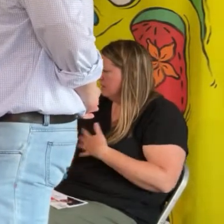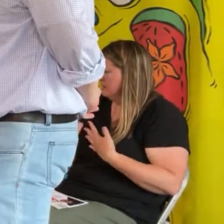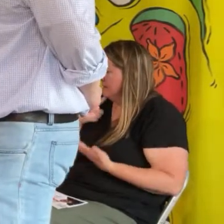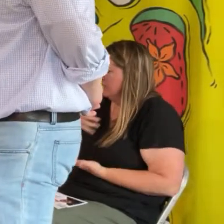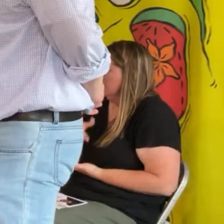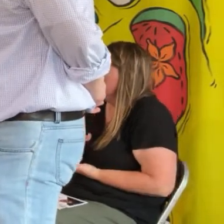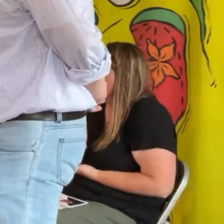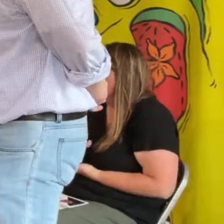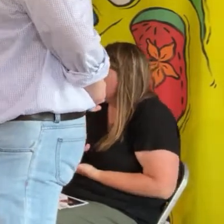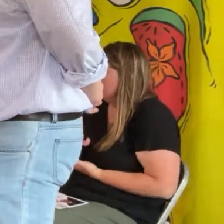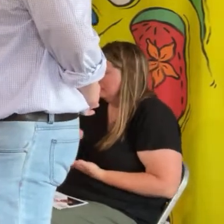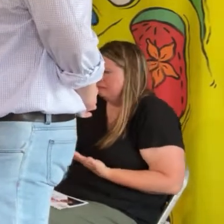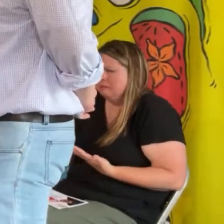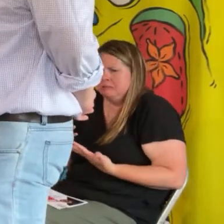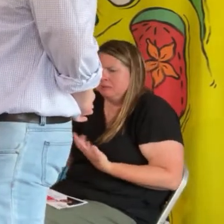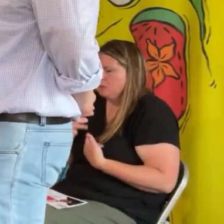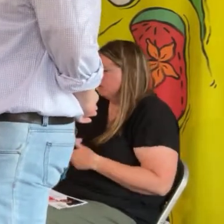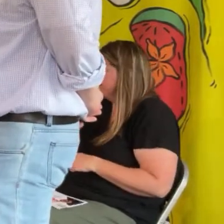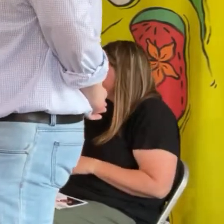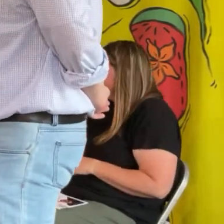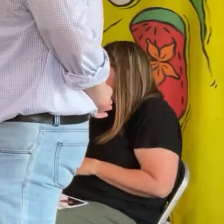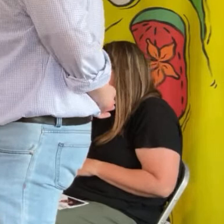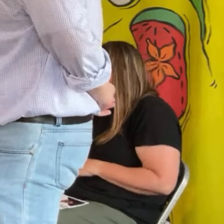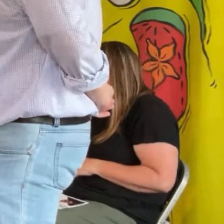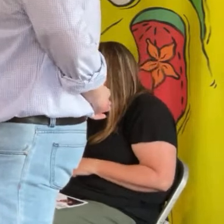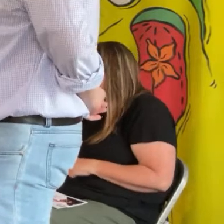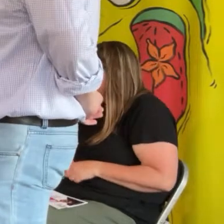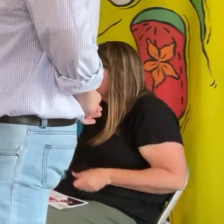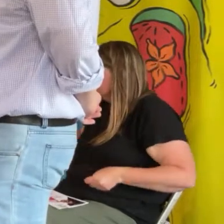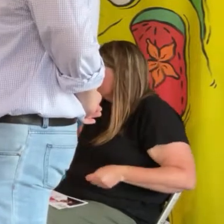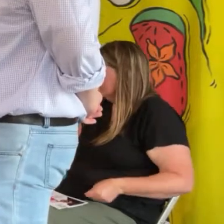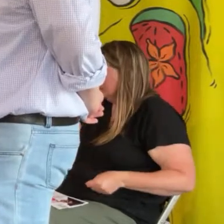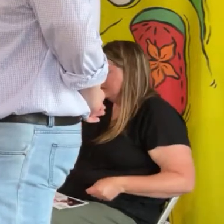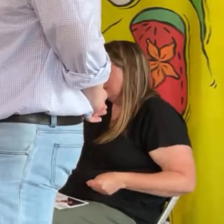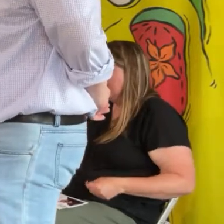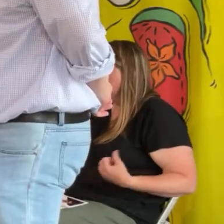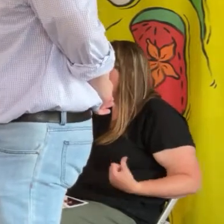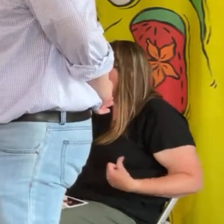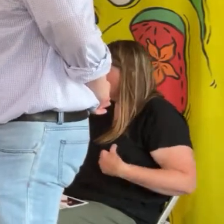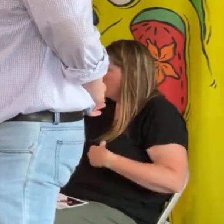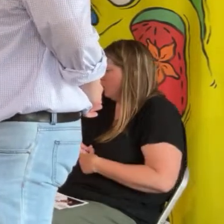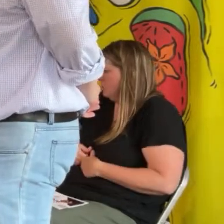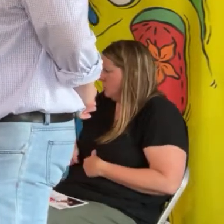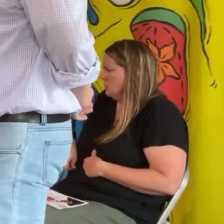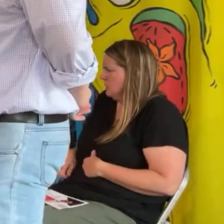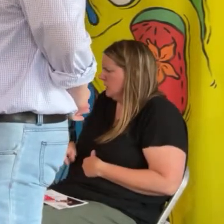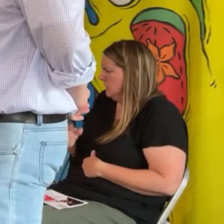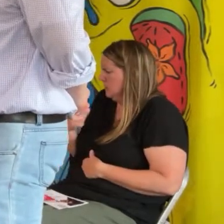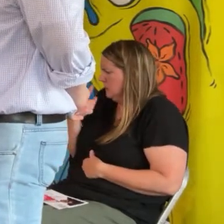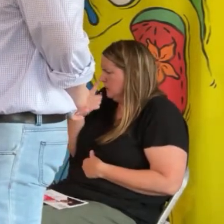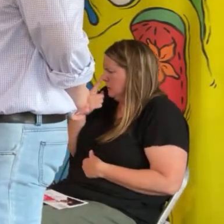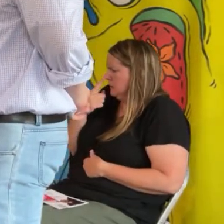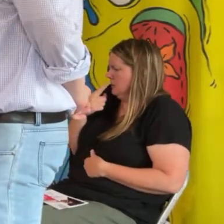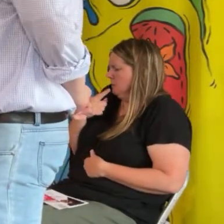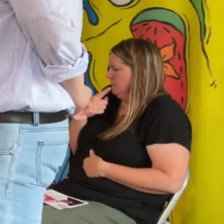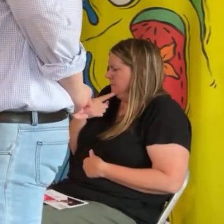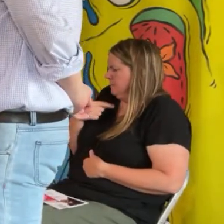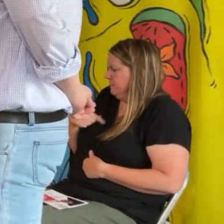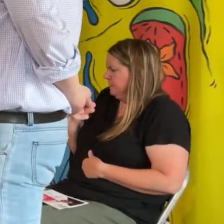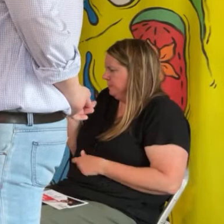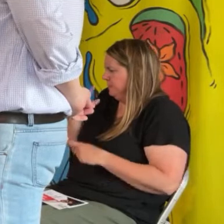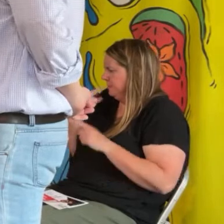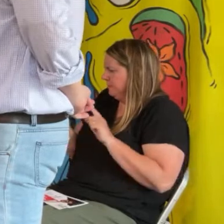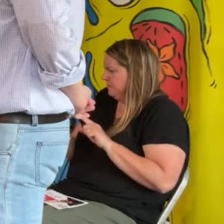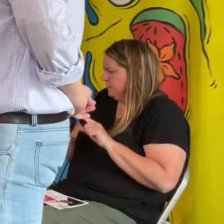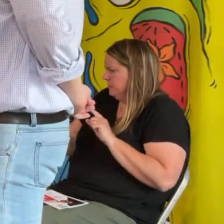carry in our suitcases, our coat pockets, our nostrils. Across the